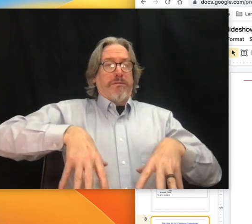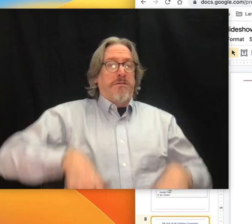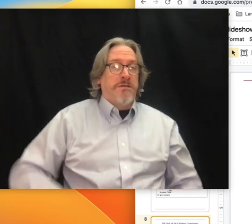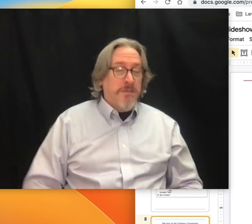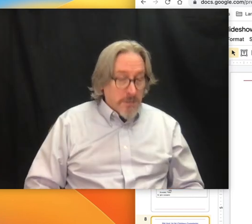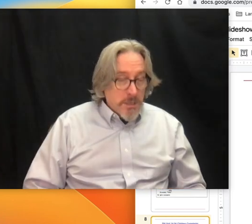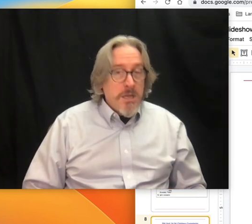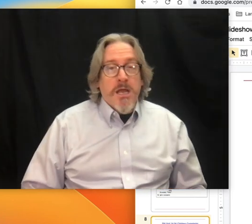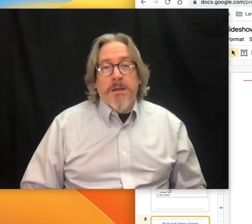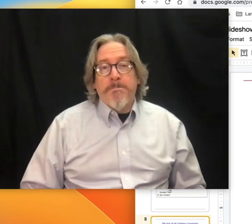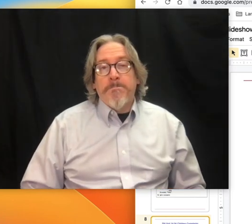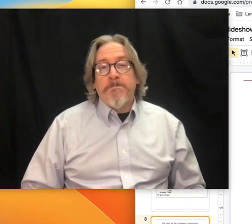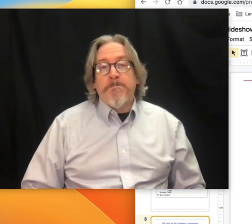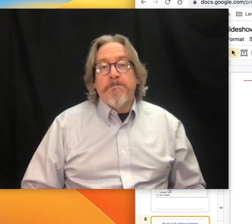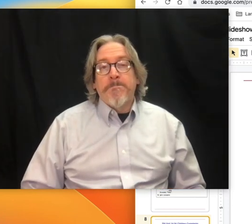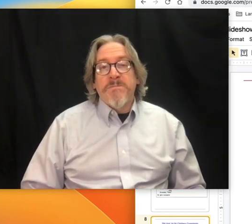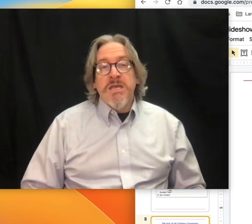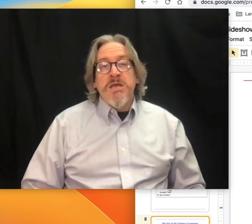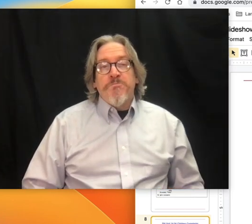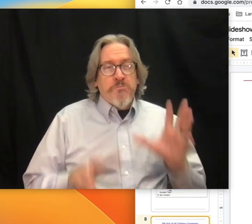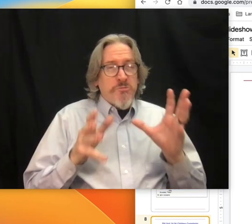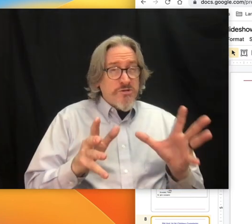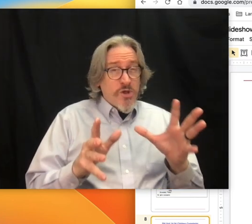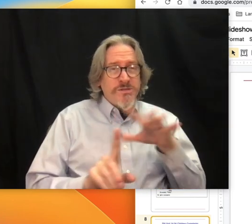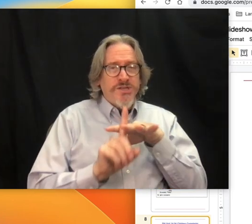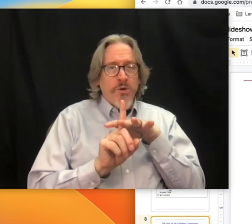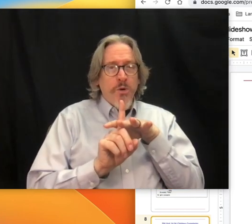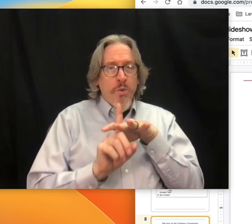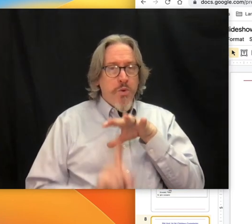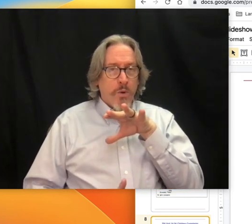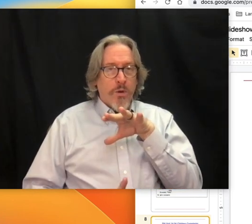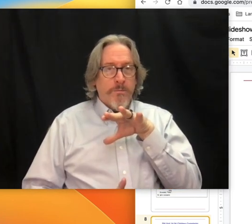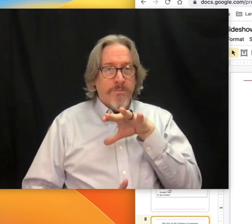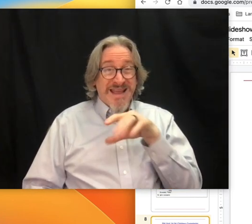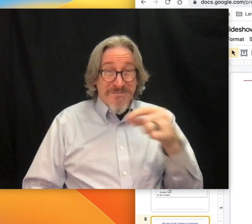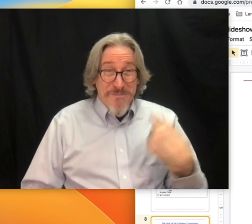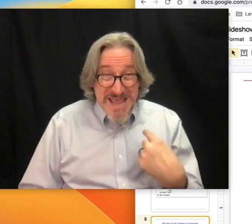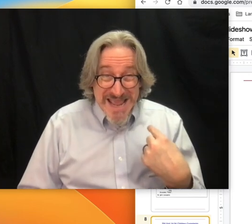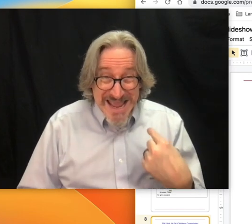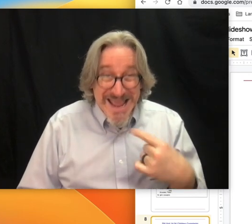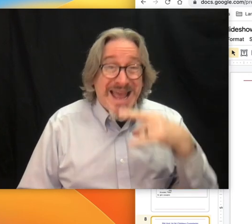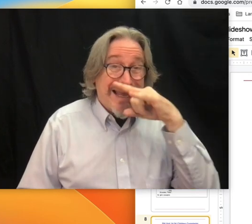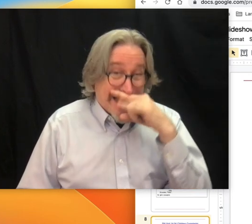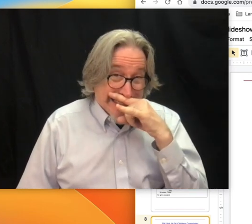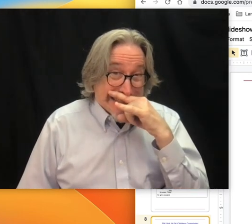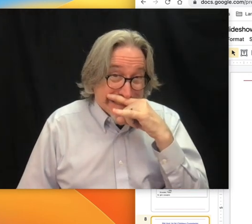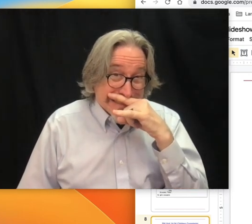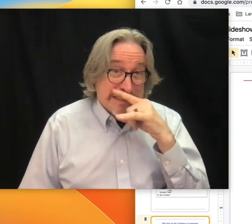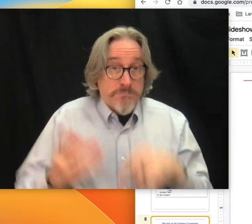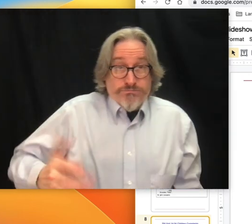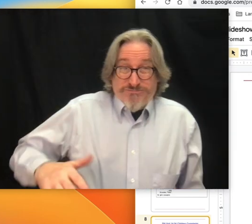Drop. There's also, me.